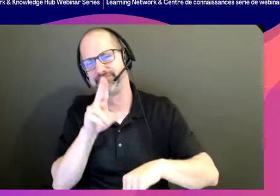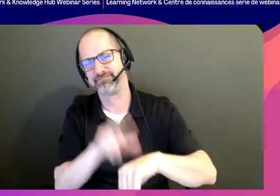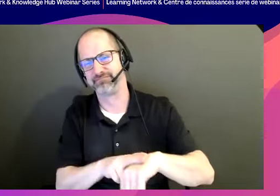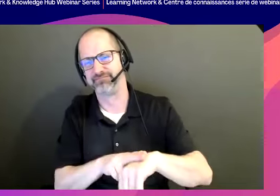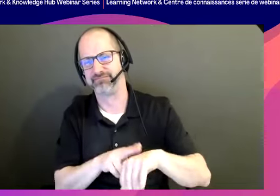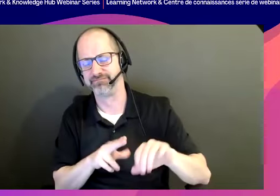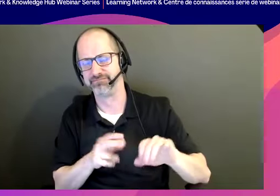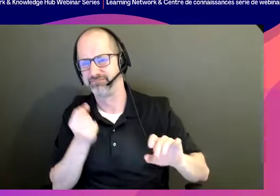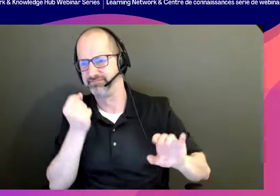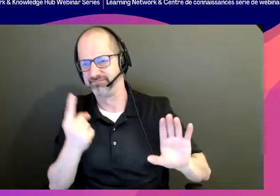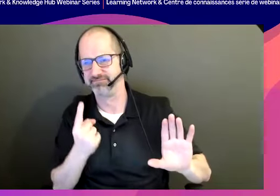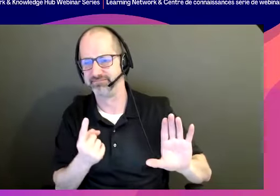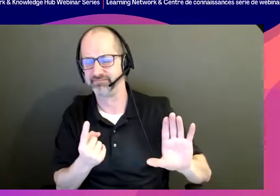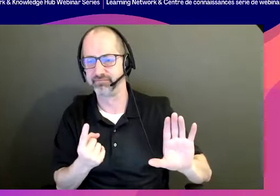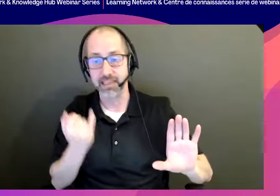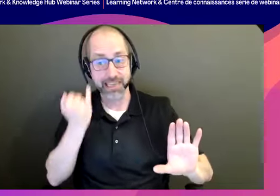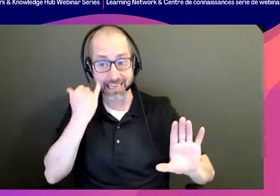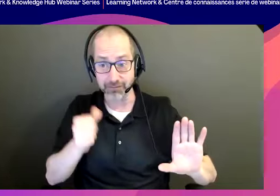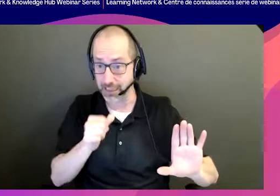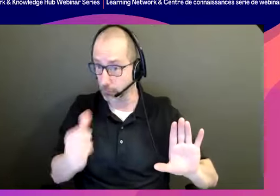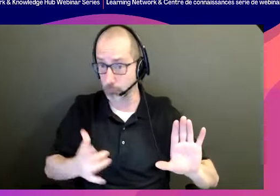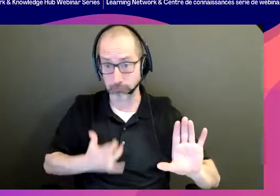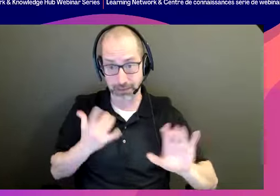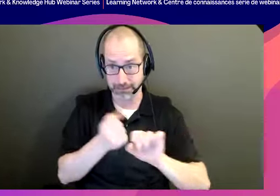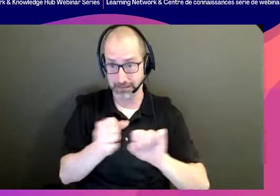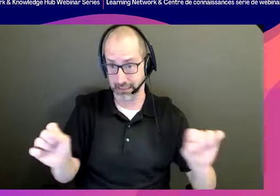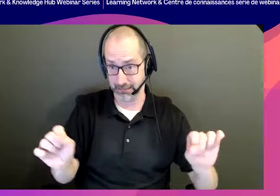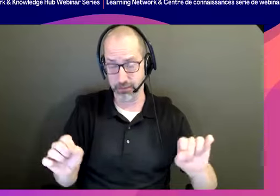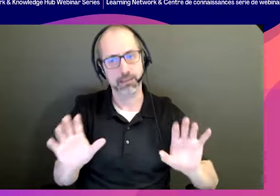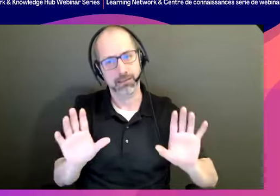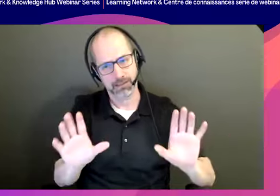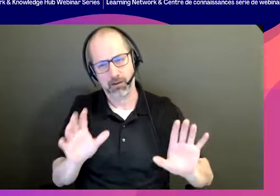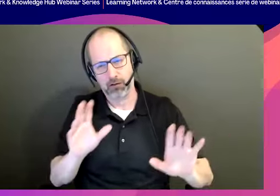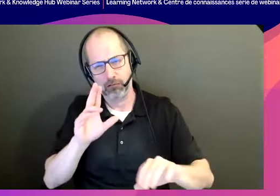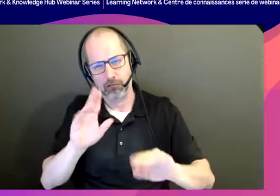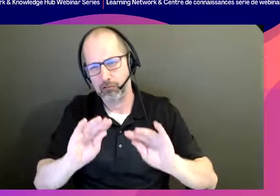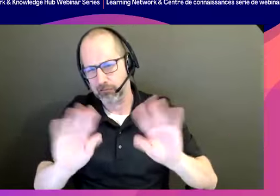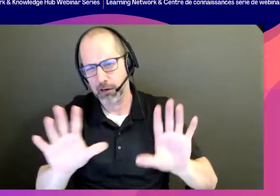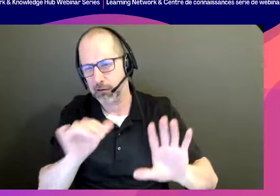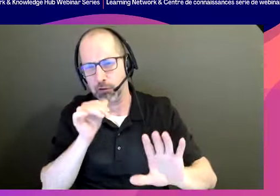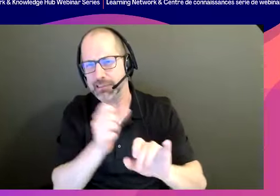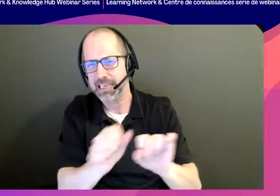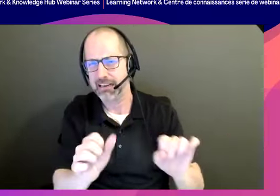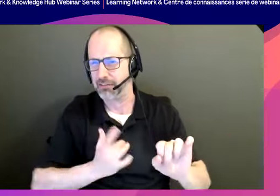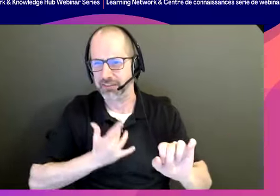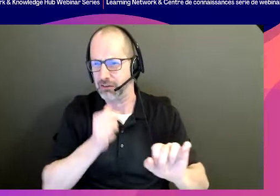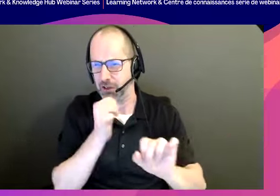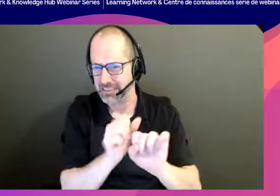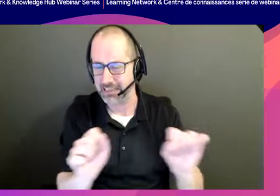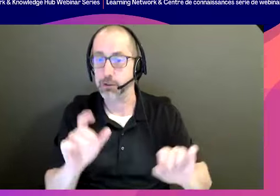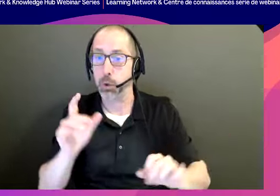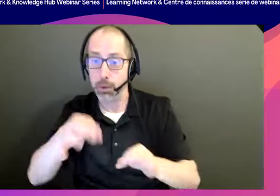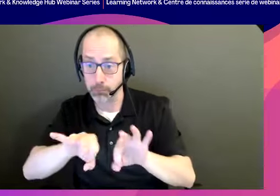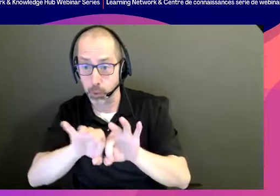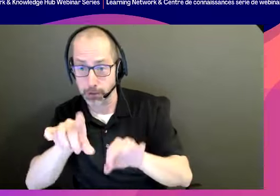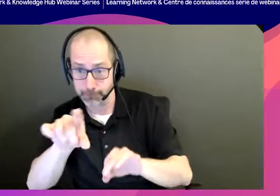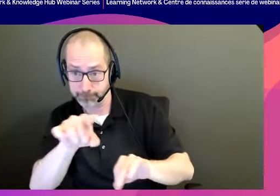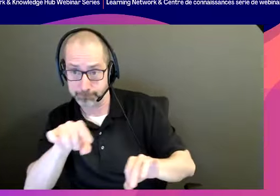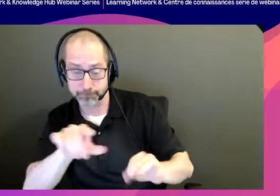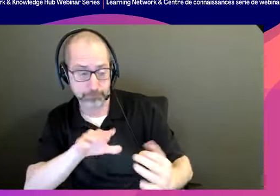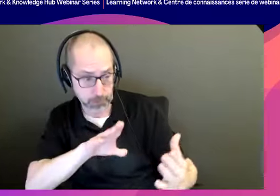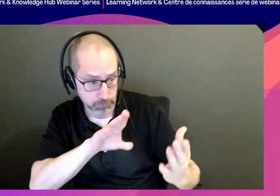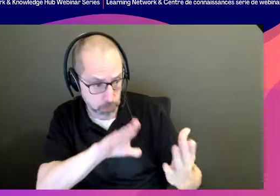safe. And it's important to create a feeling of safety. Reassure them that nothing's going to happen right now. There won't